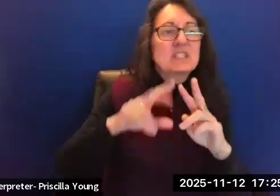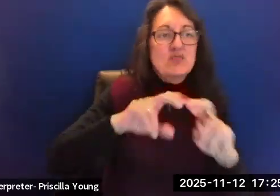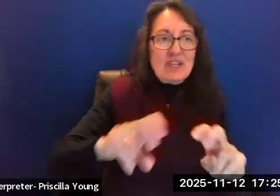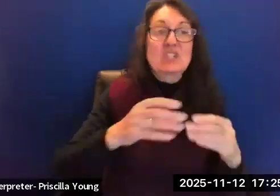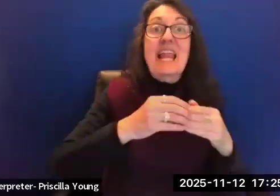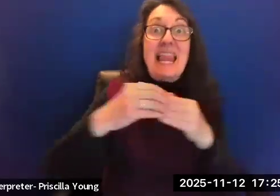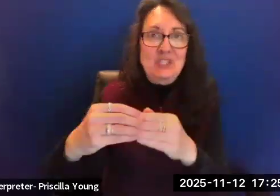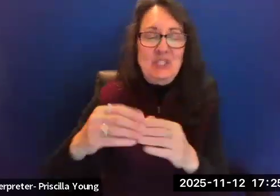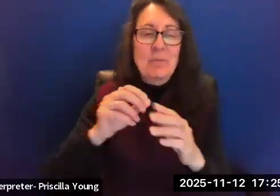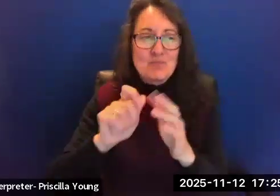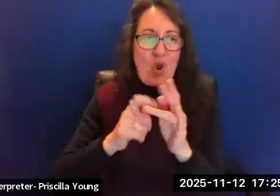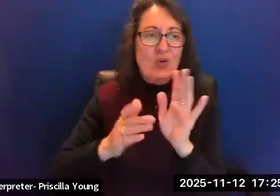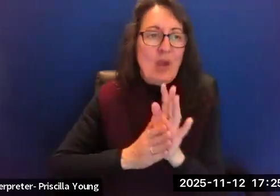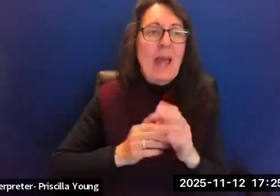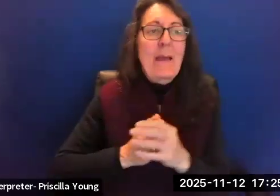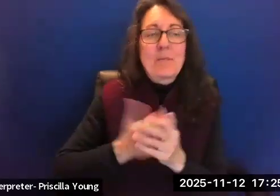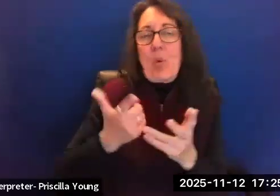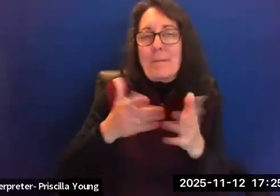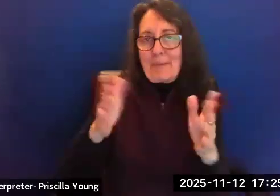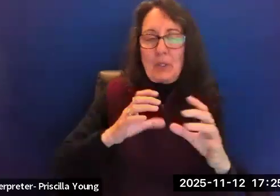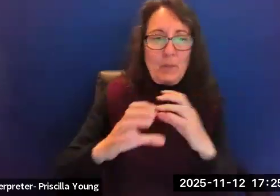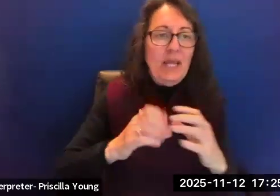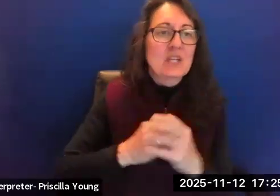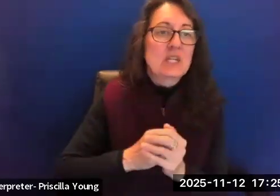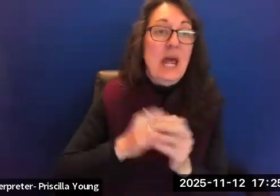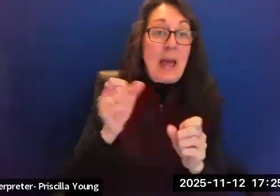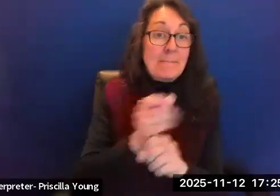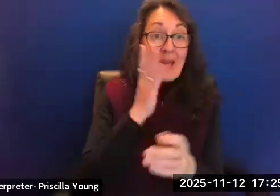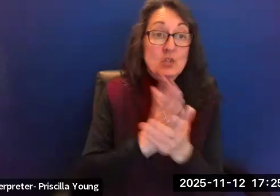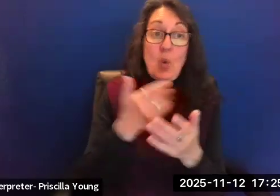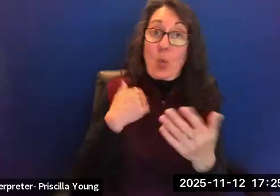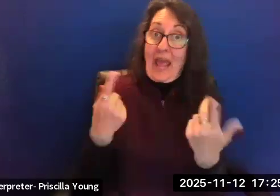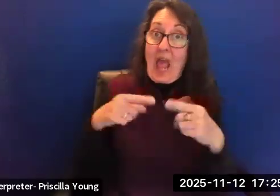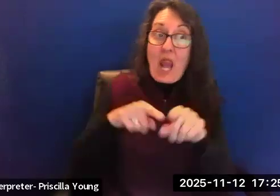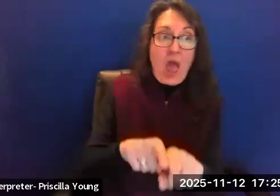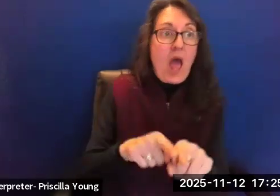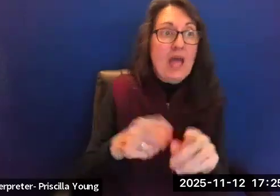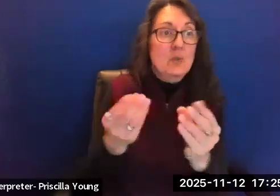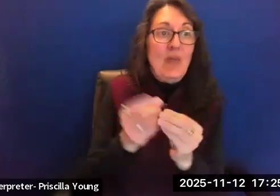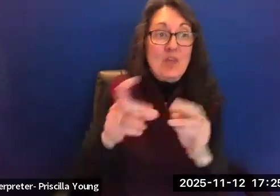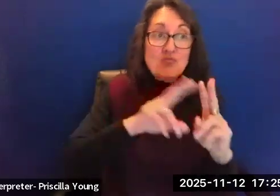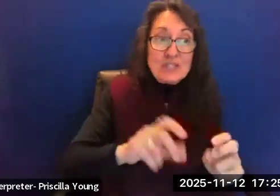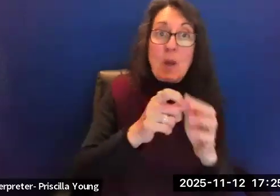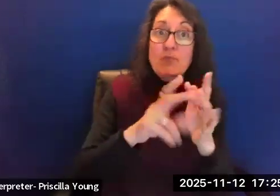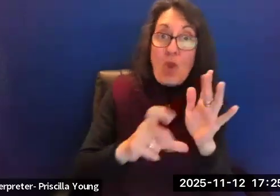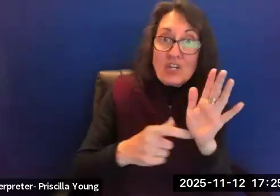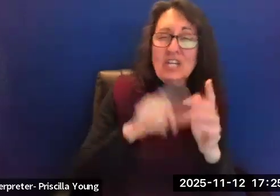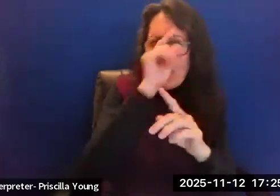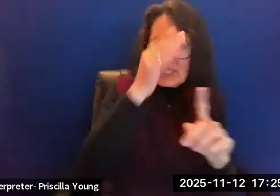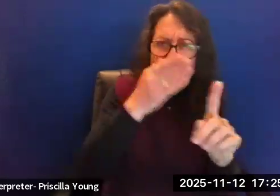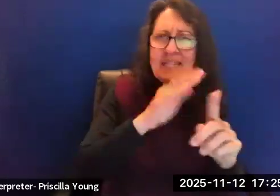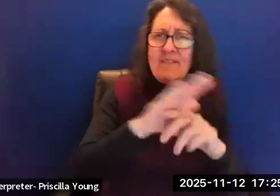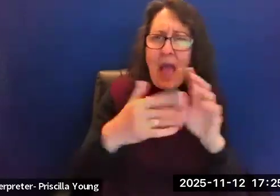and outcomes aligned with the NDRP's principles and research agenda,